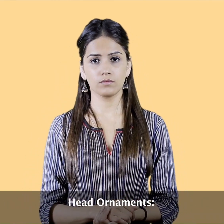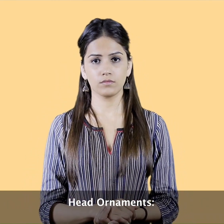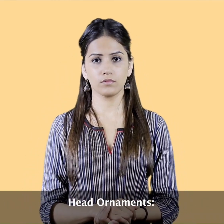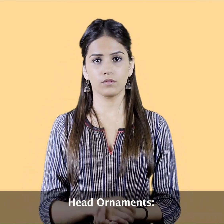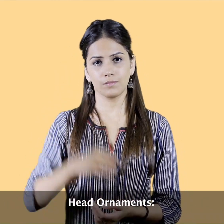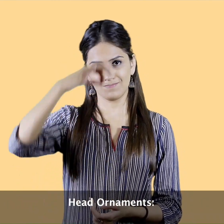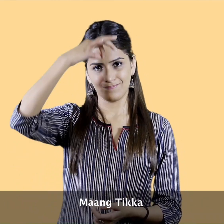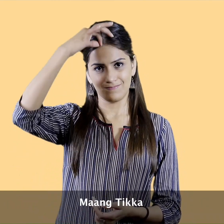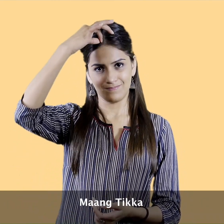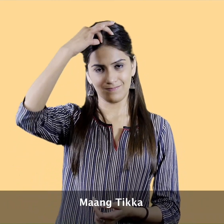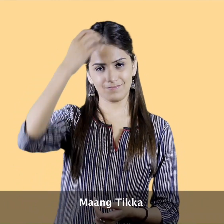mang tika,